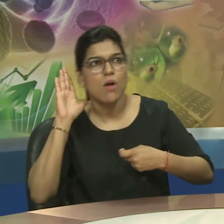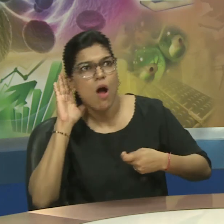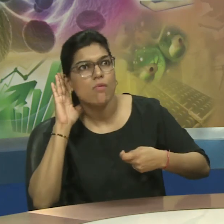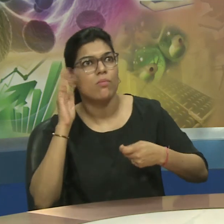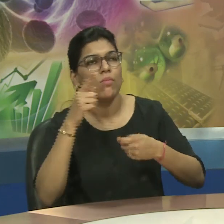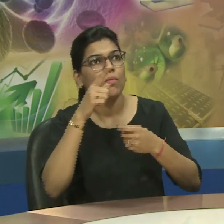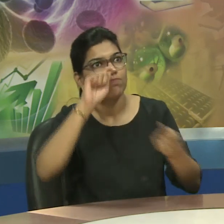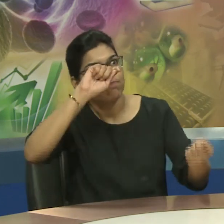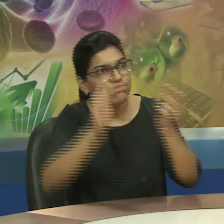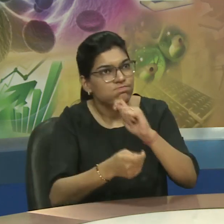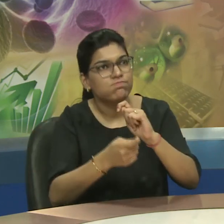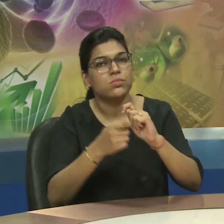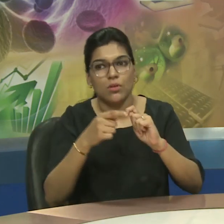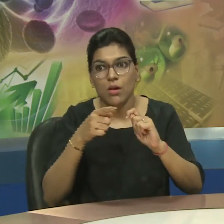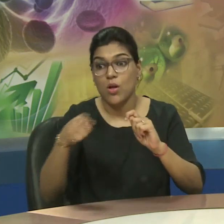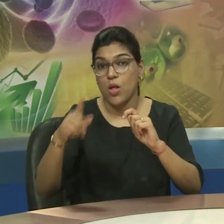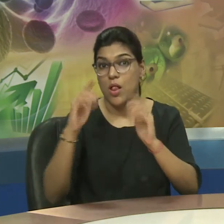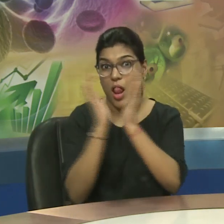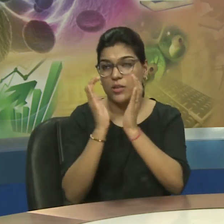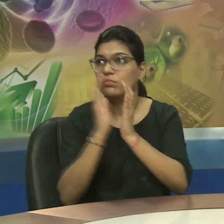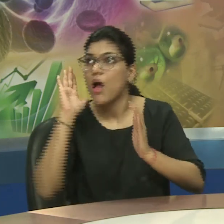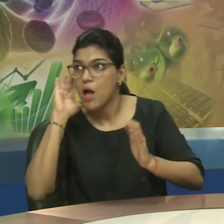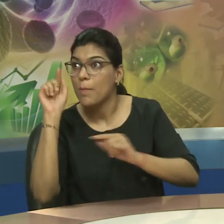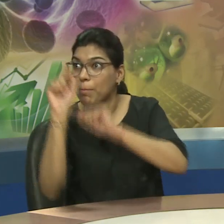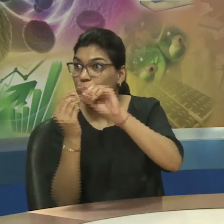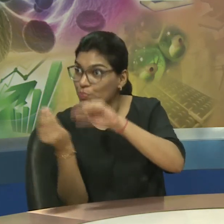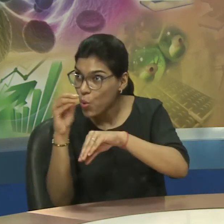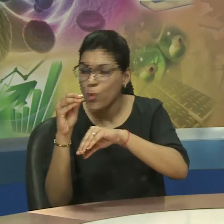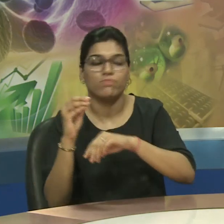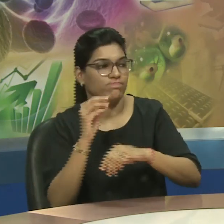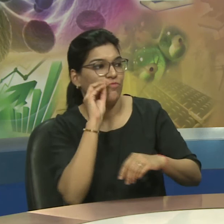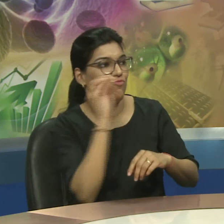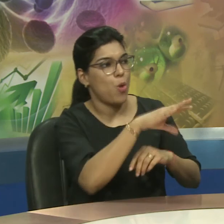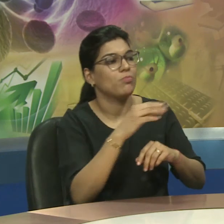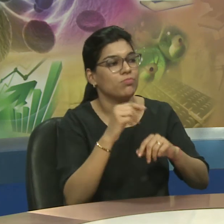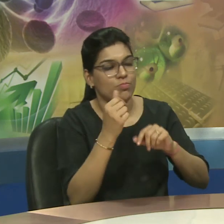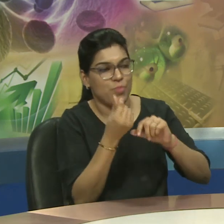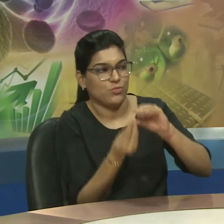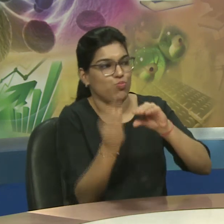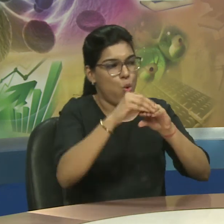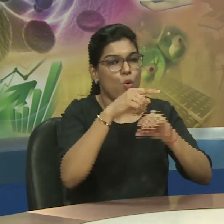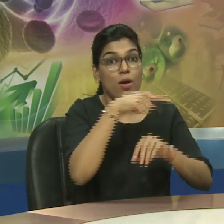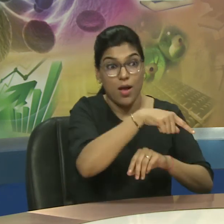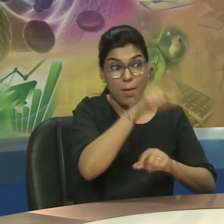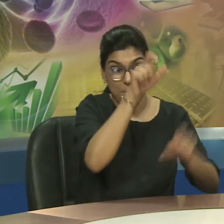In the contract of insurance, subrogation means that after the